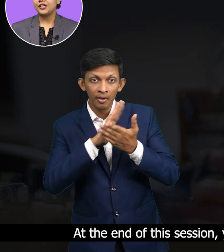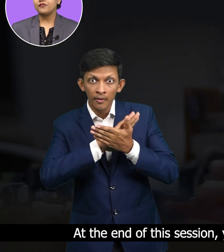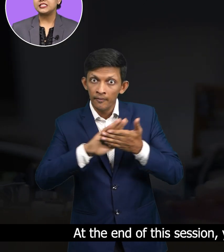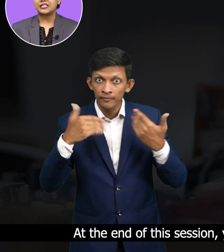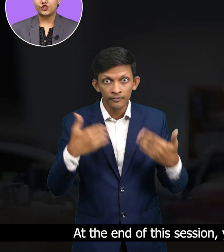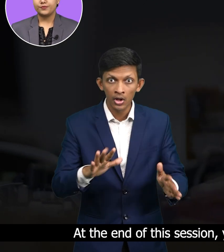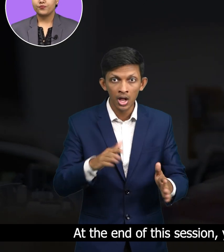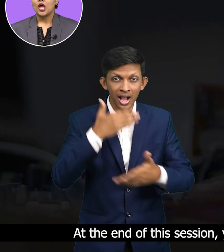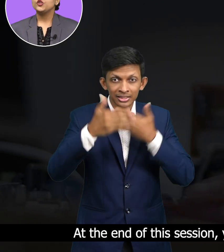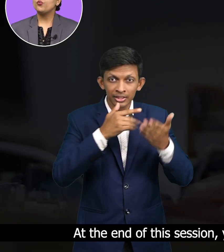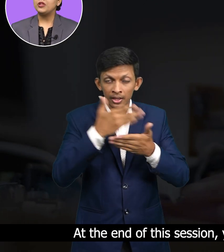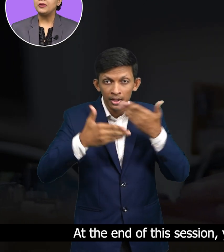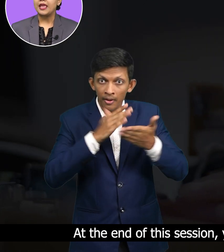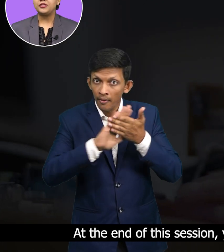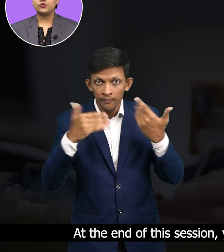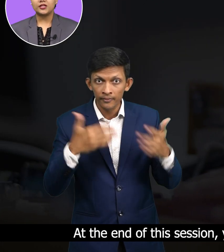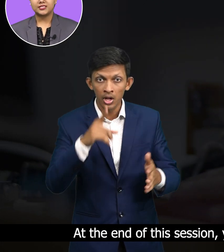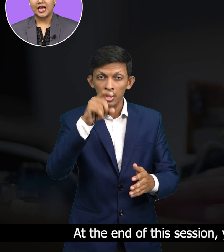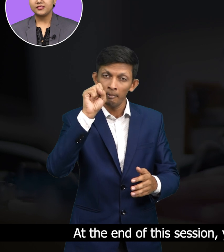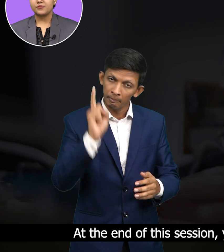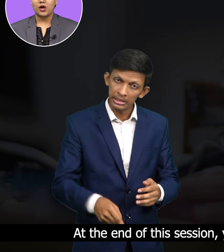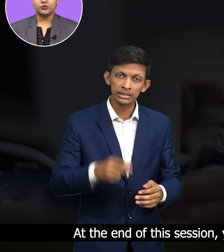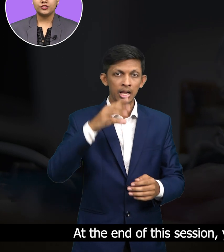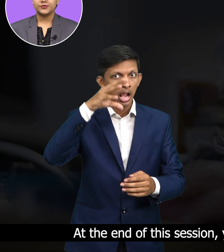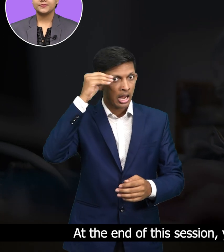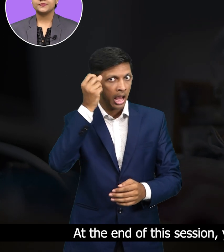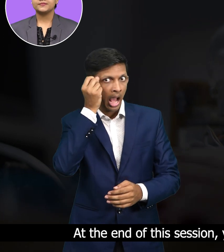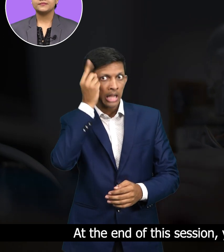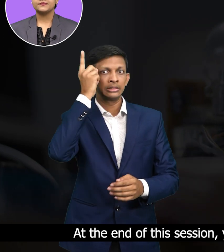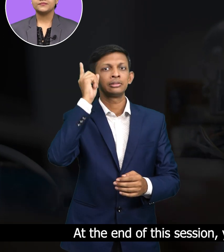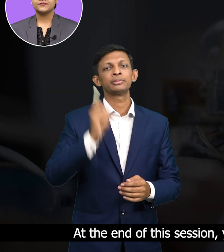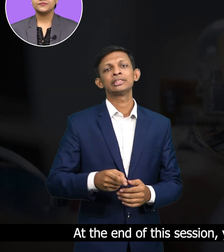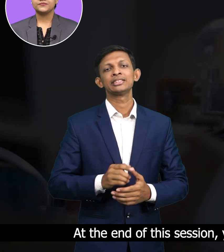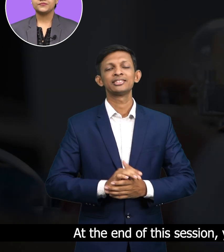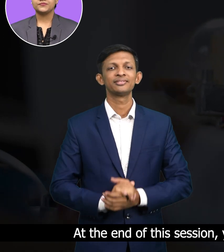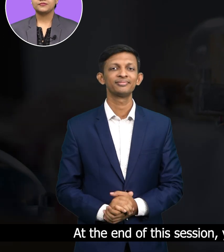At the end of this session, you will be able to understand about